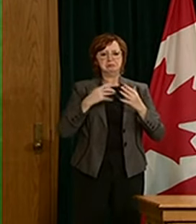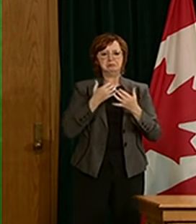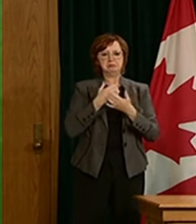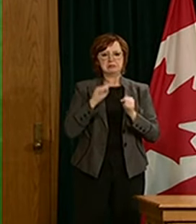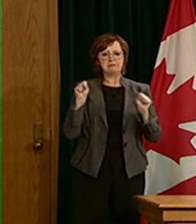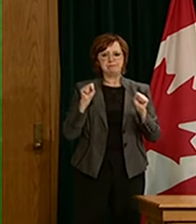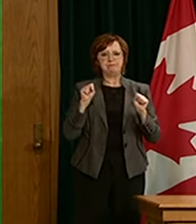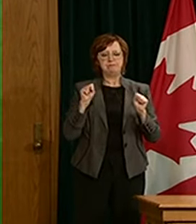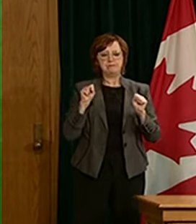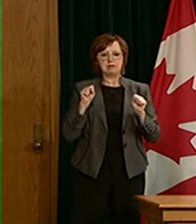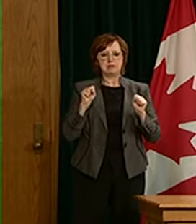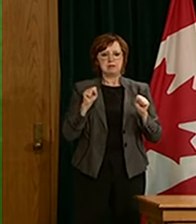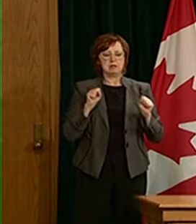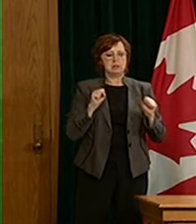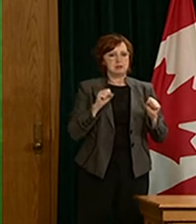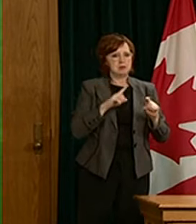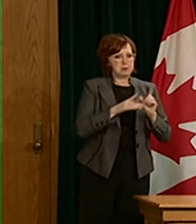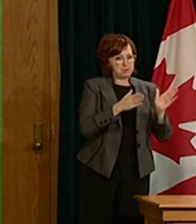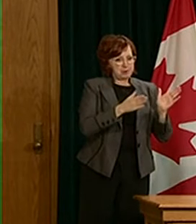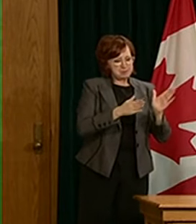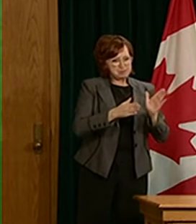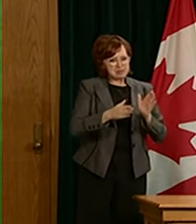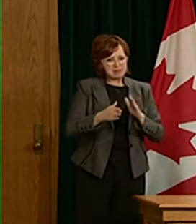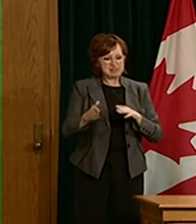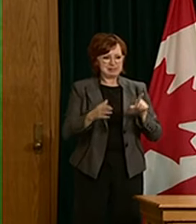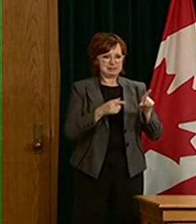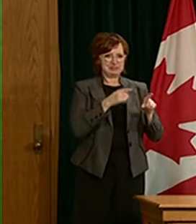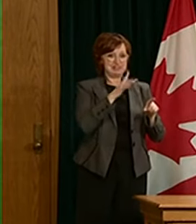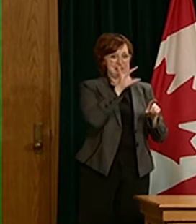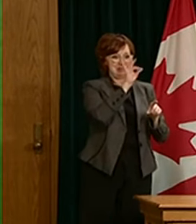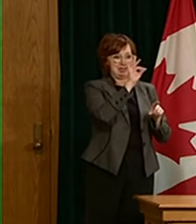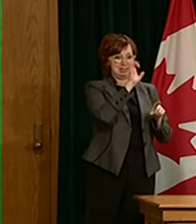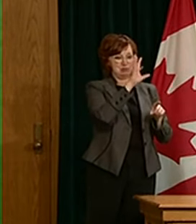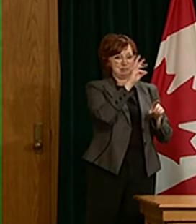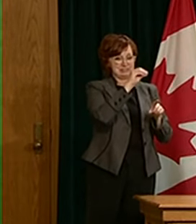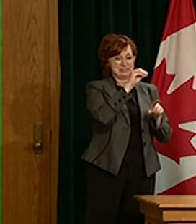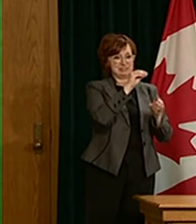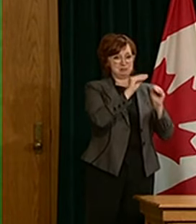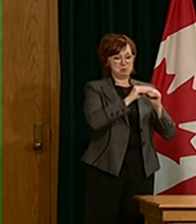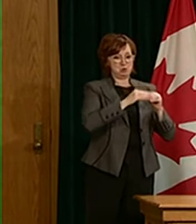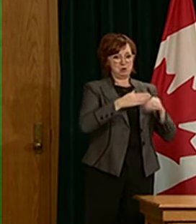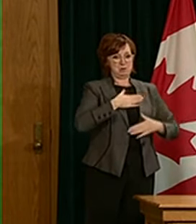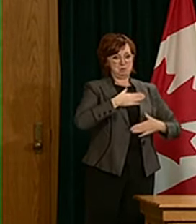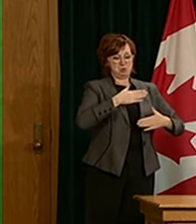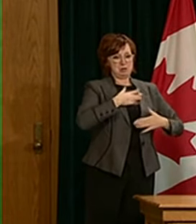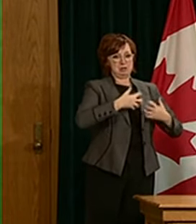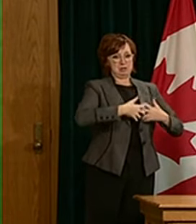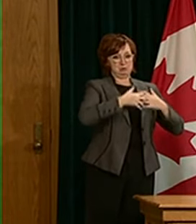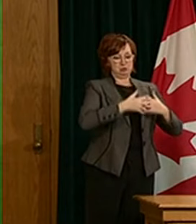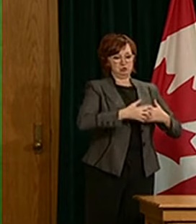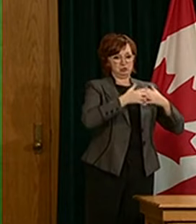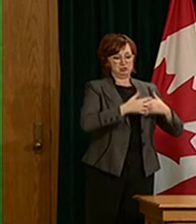ventilator requirement of 860 ventilators to meet what we might anticipate at the